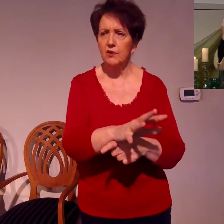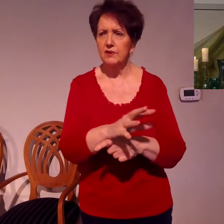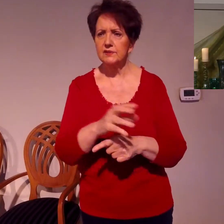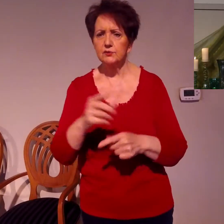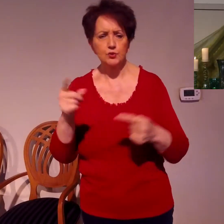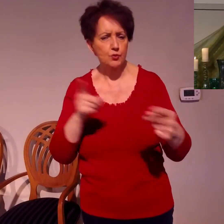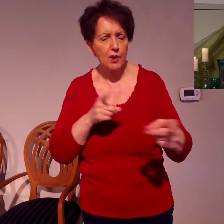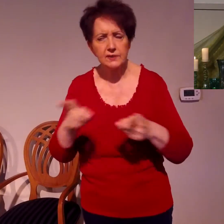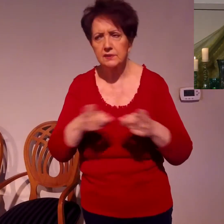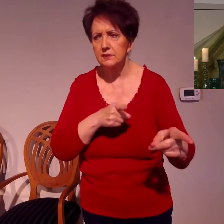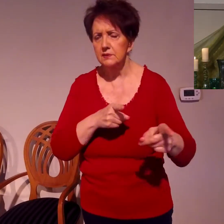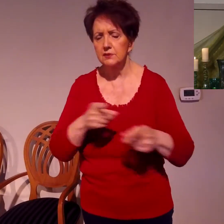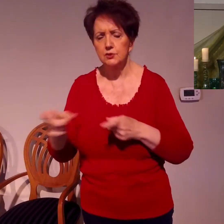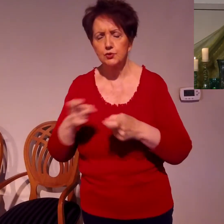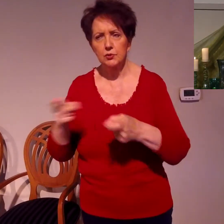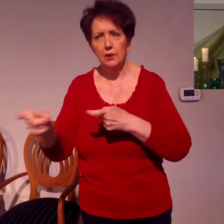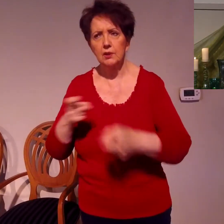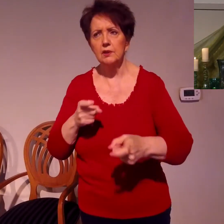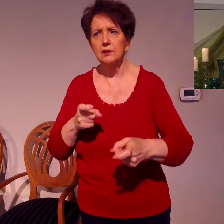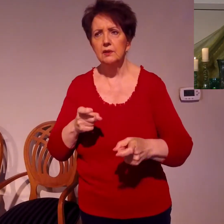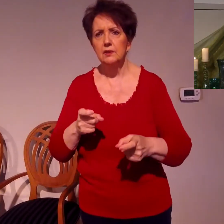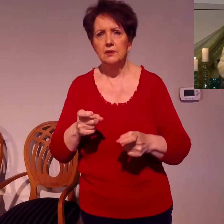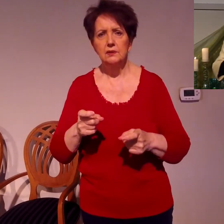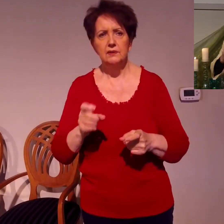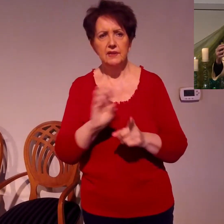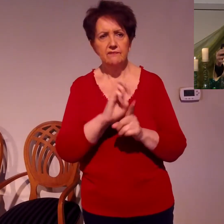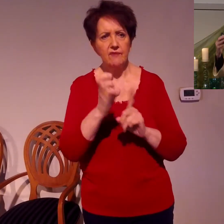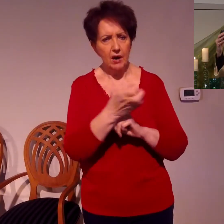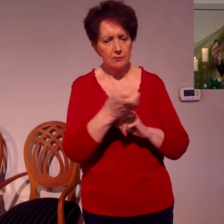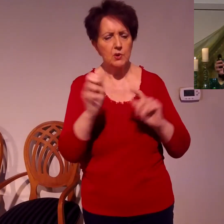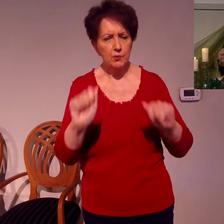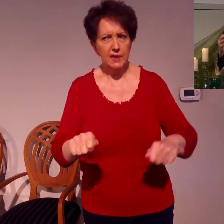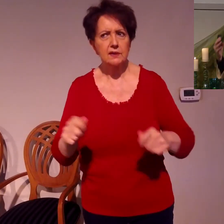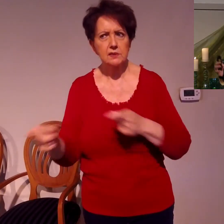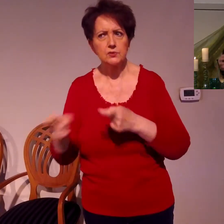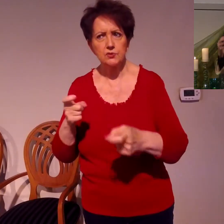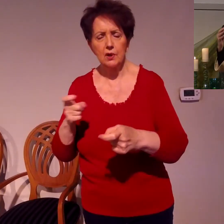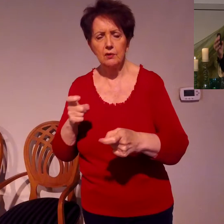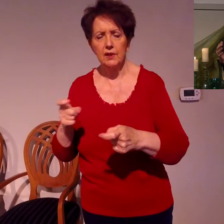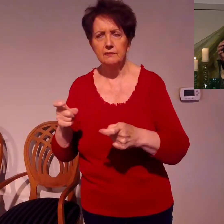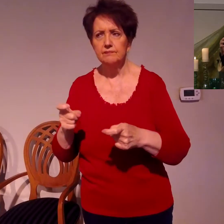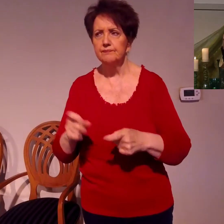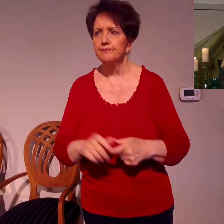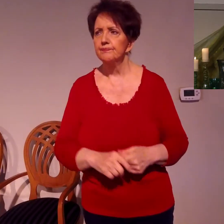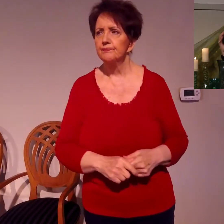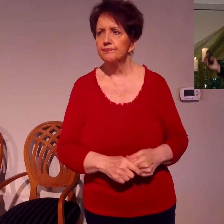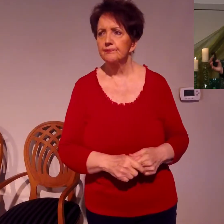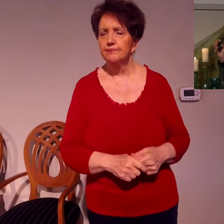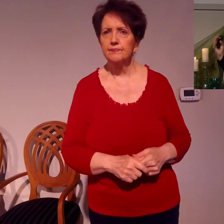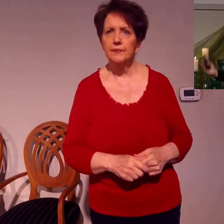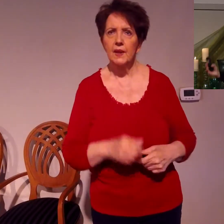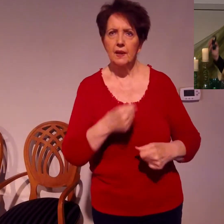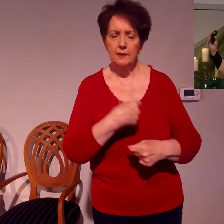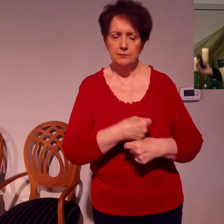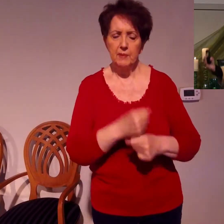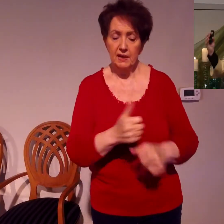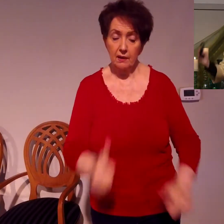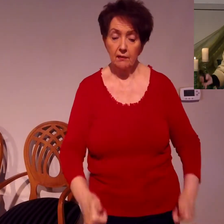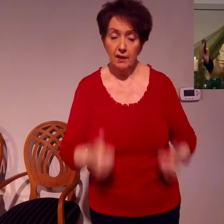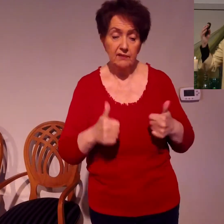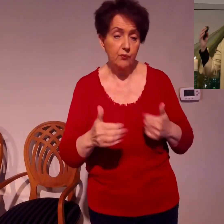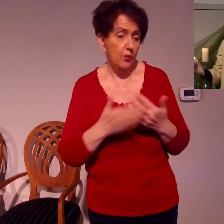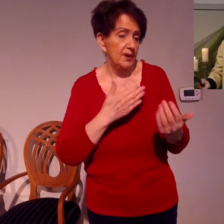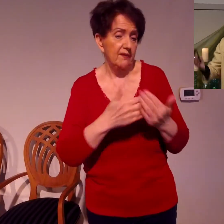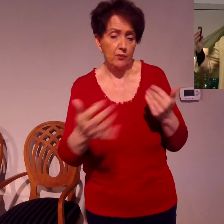We can control our own environment. We can control our own environment, and we can make our life whatever